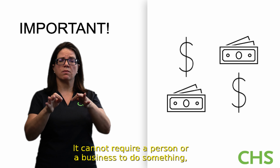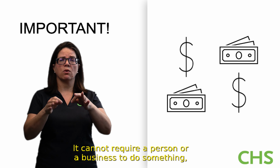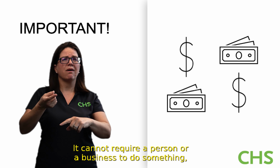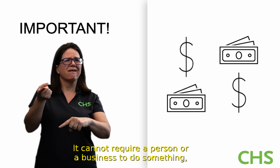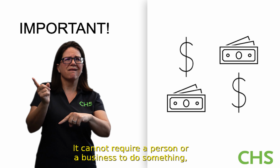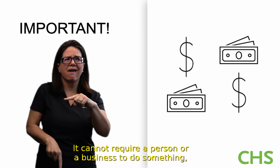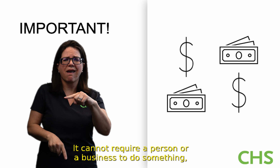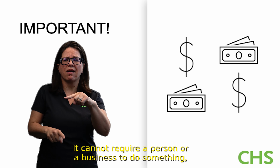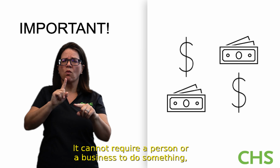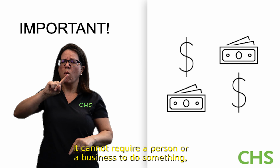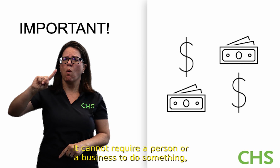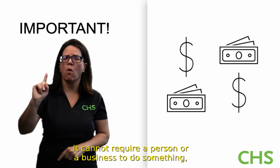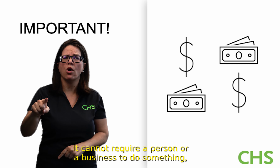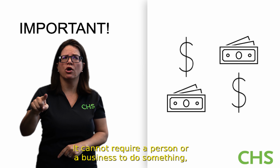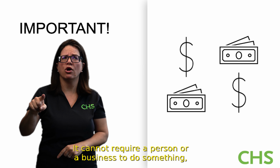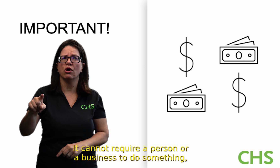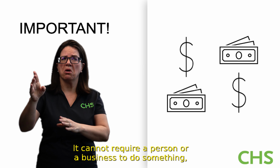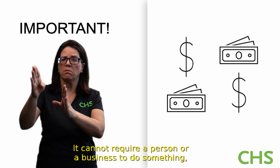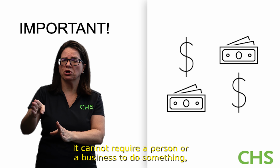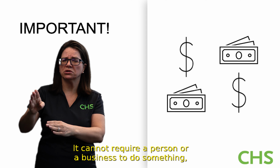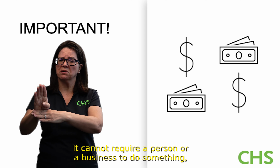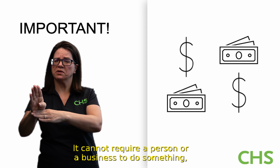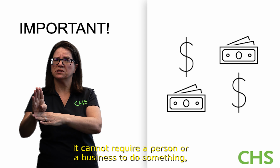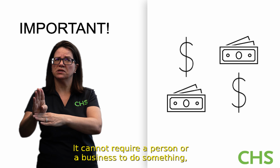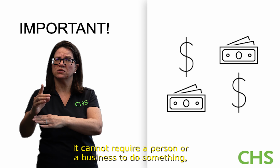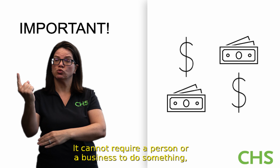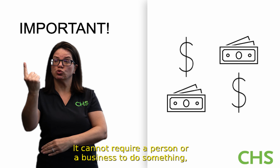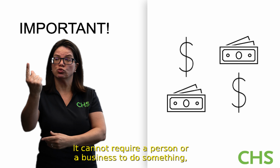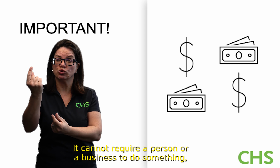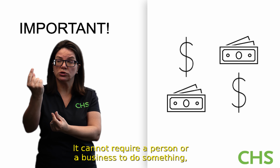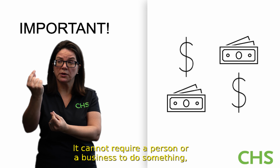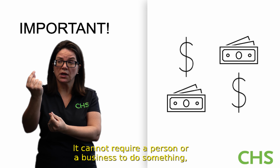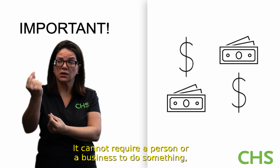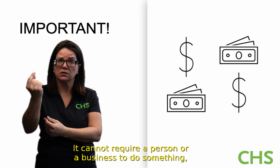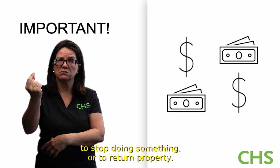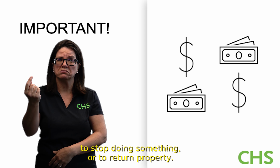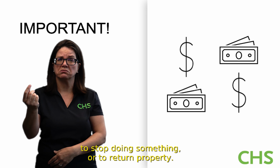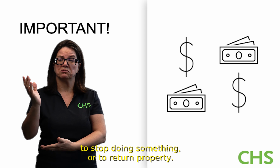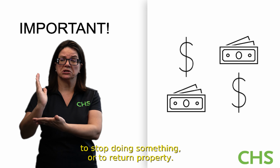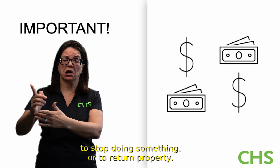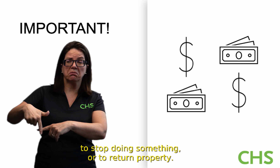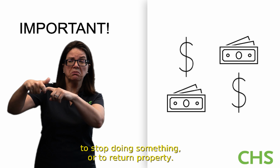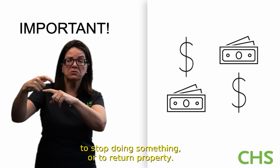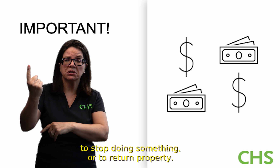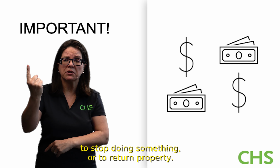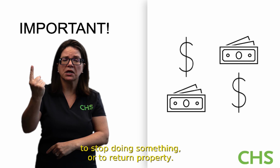It cannot require a person or a business to do something, to stop doing